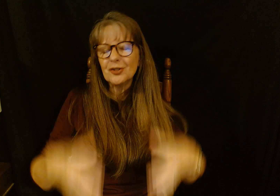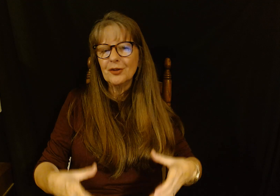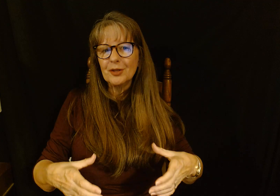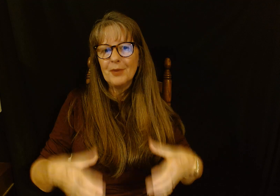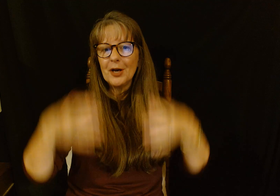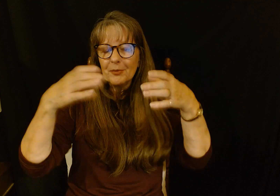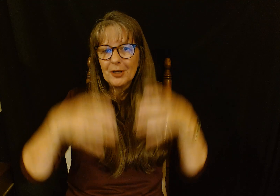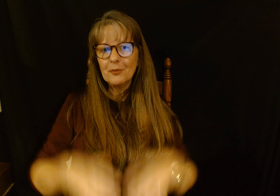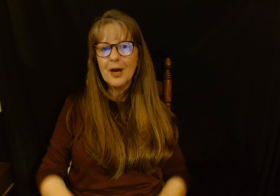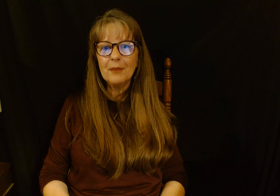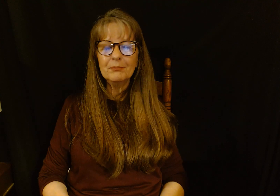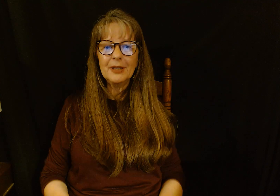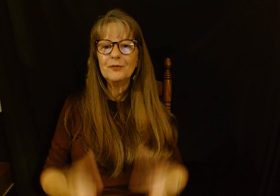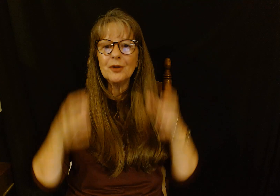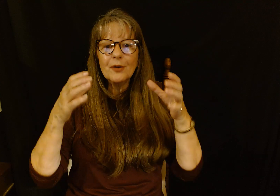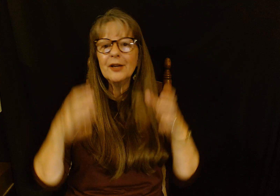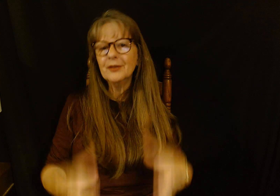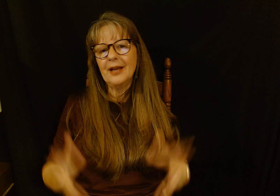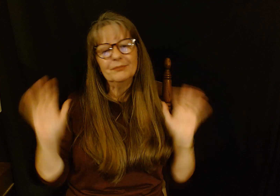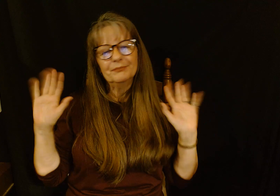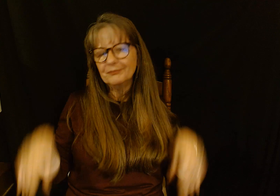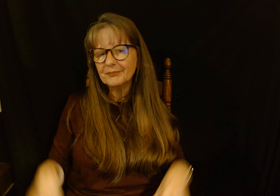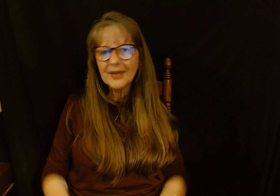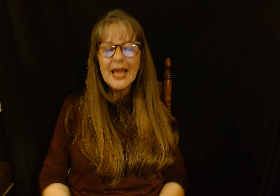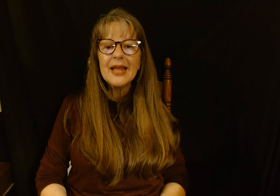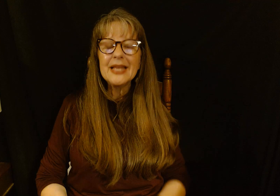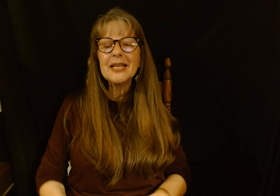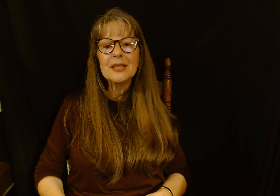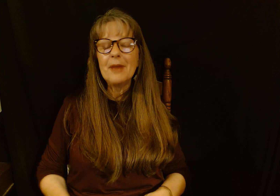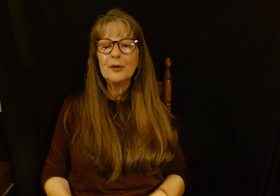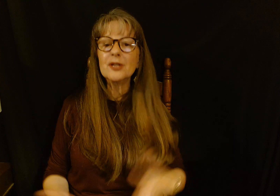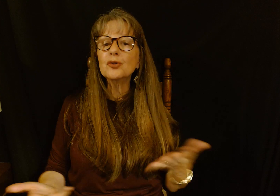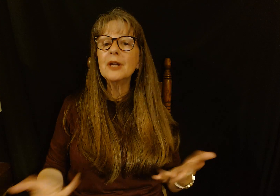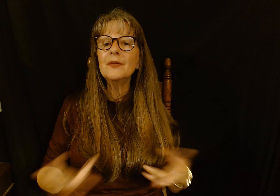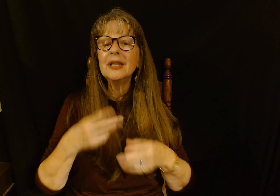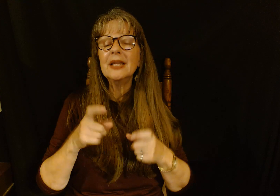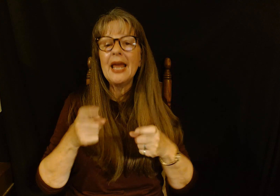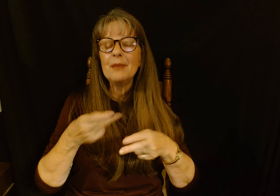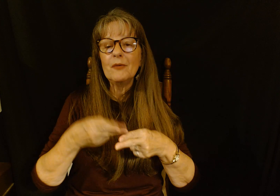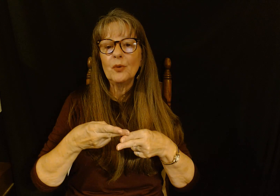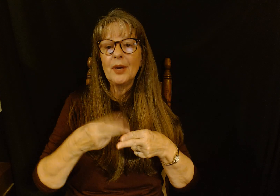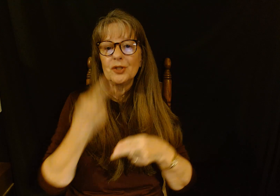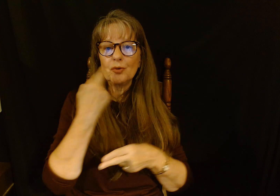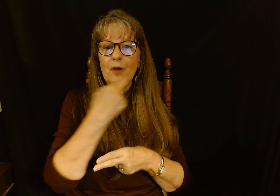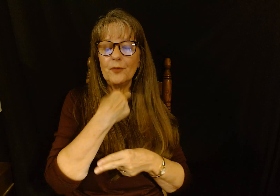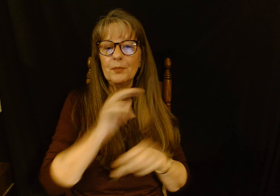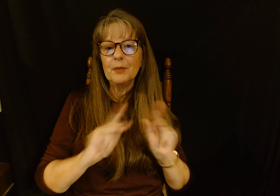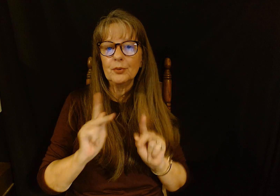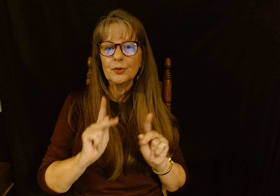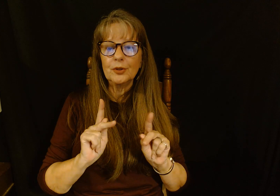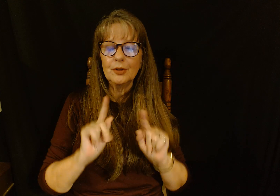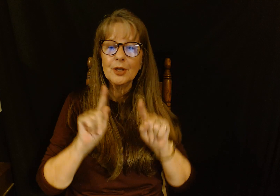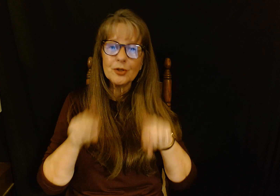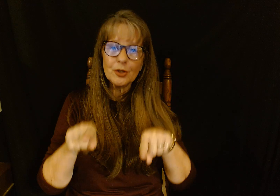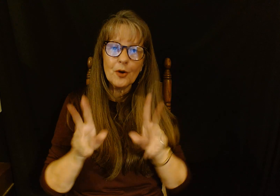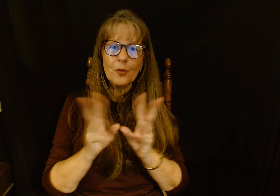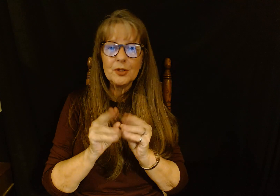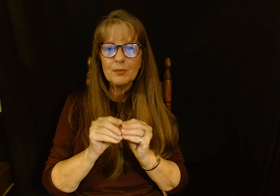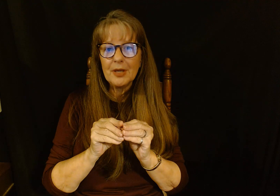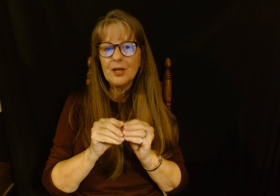the bottom and go up. But if you go here down, it doesn't matter because you're giving the name of a restaurant for people to go and to meet. Or,